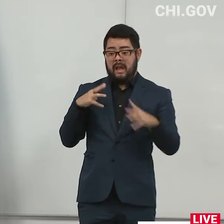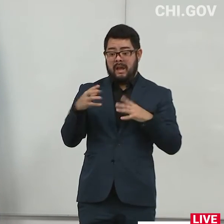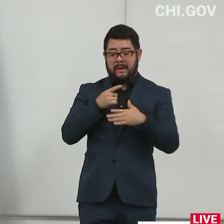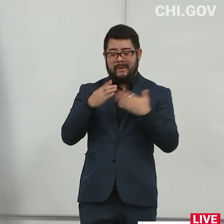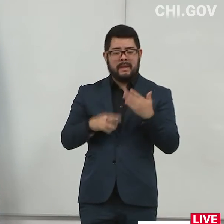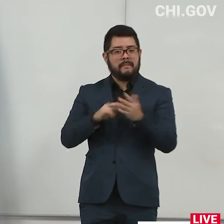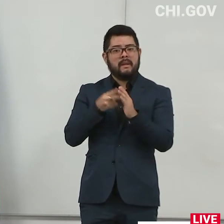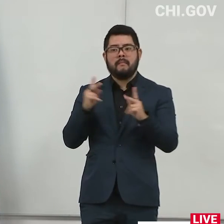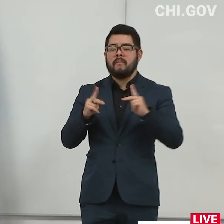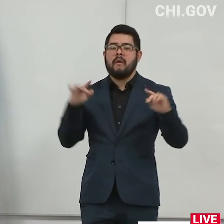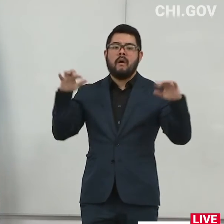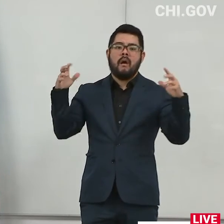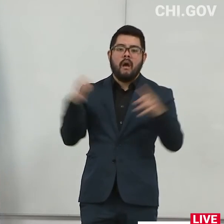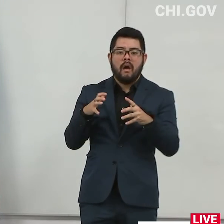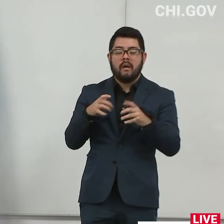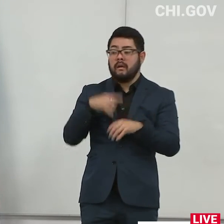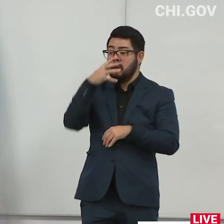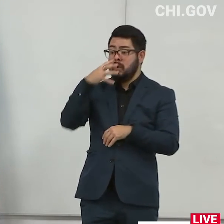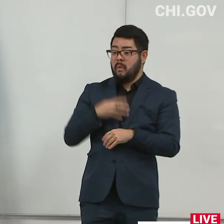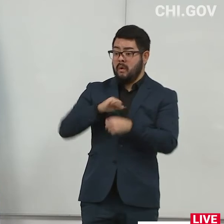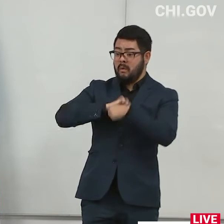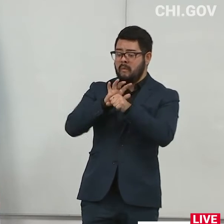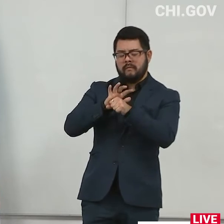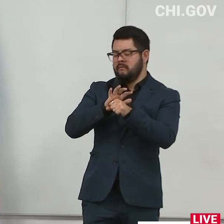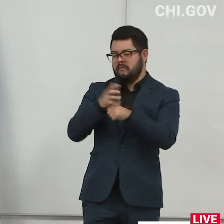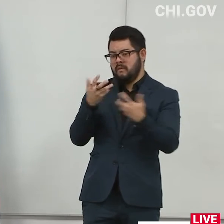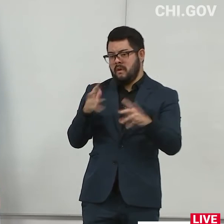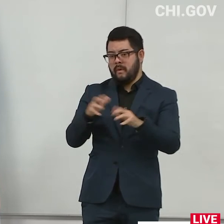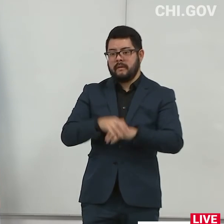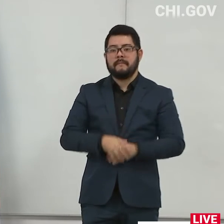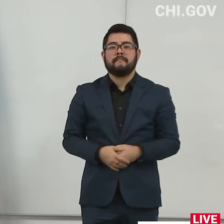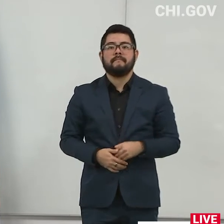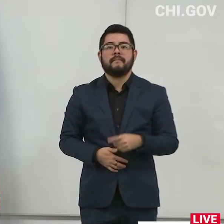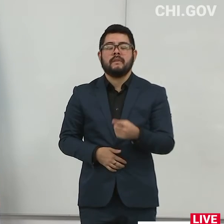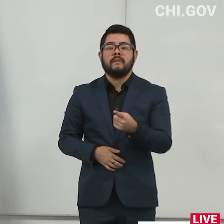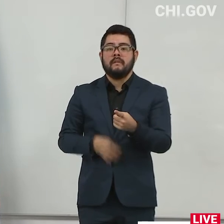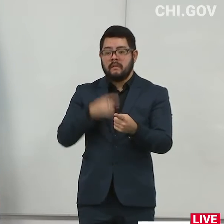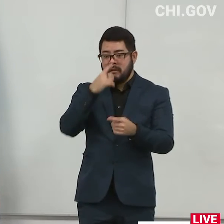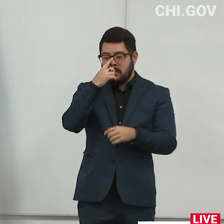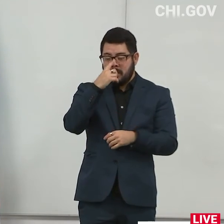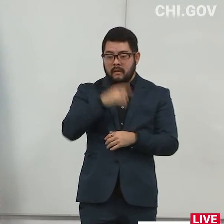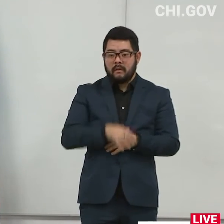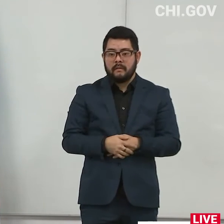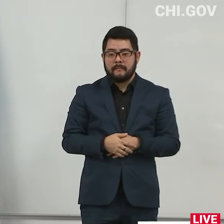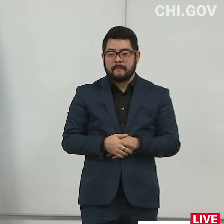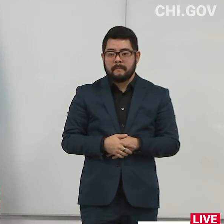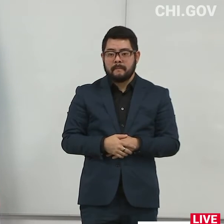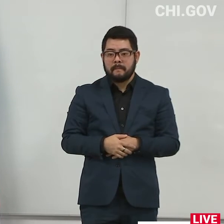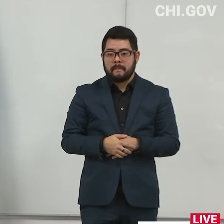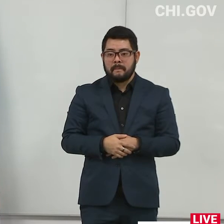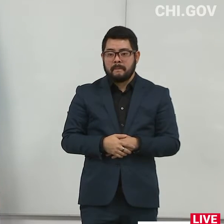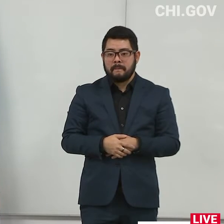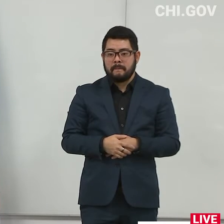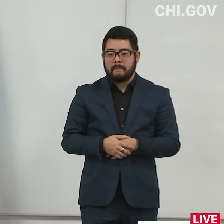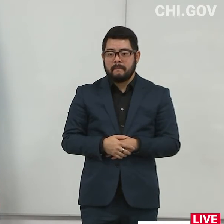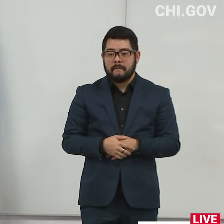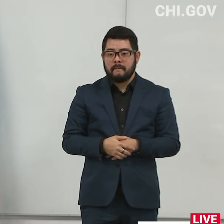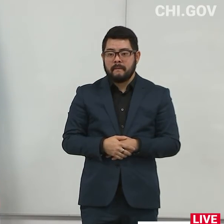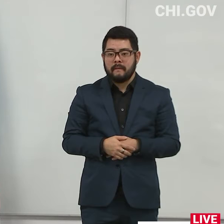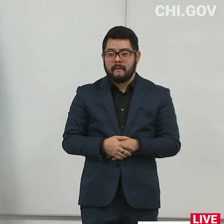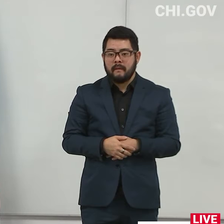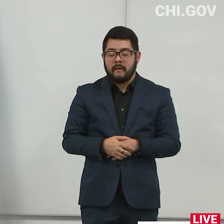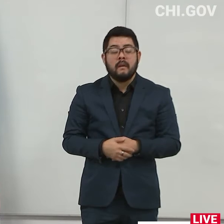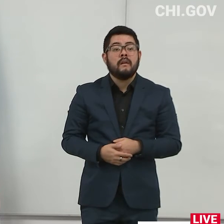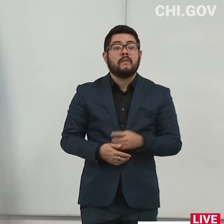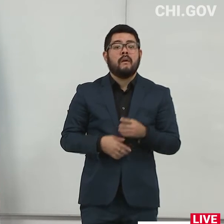Bill Cameron asks, would you personally allow yourself to be inoculated with a COVID-19 vaccine before the election? Before